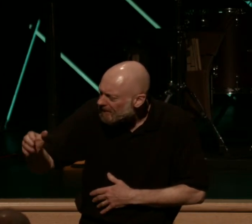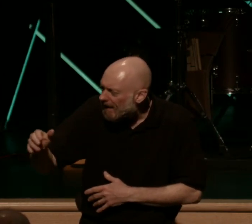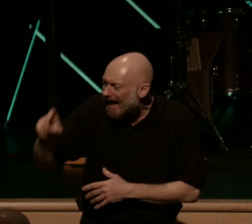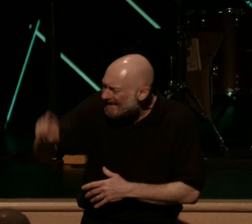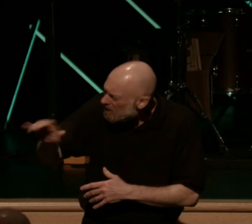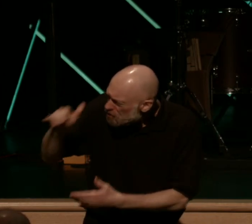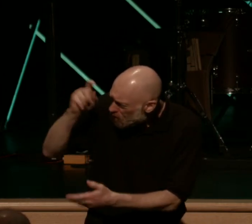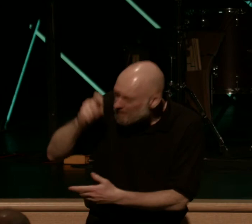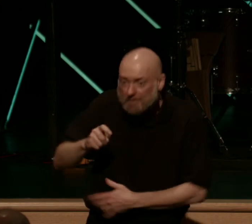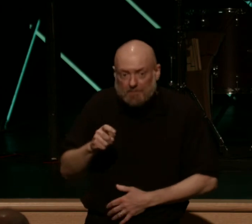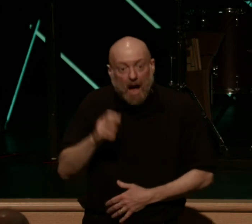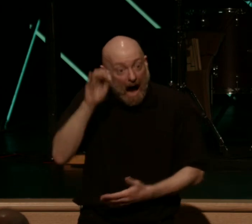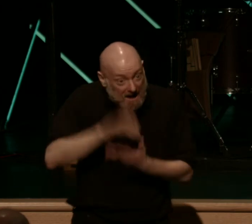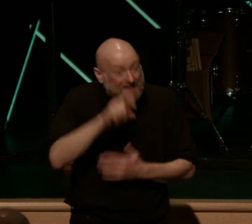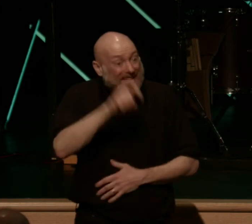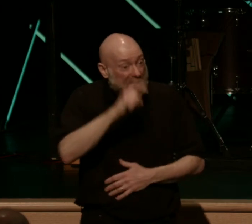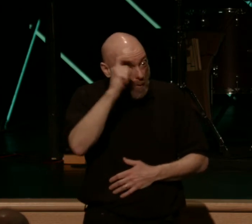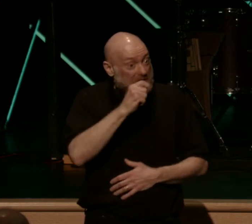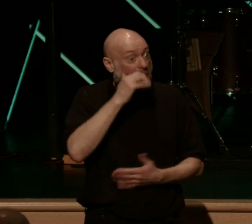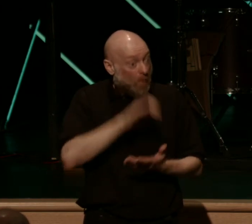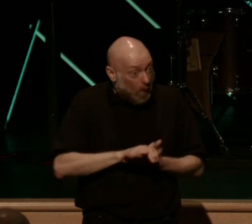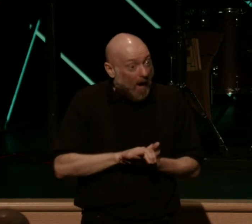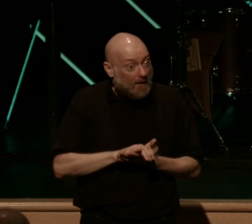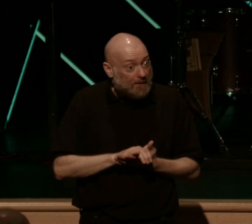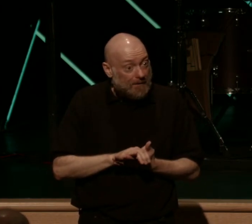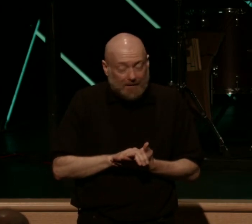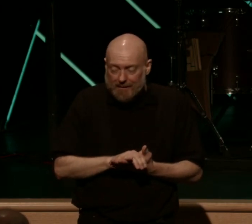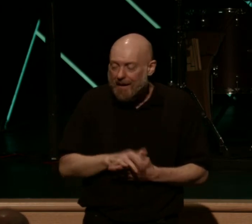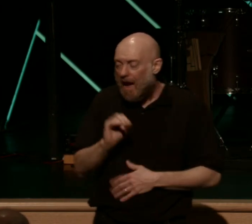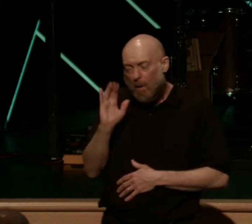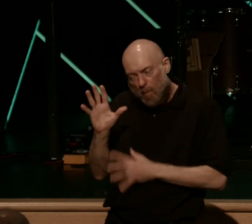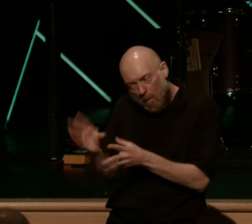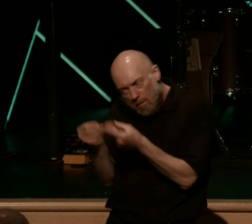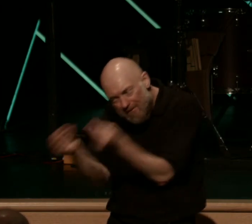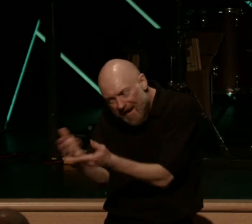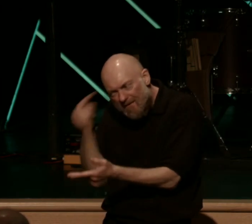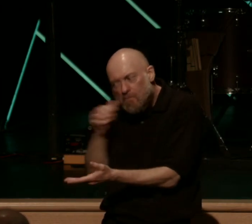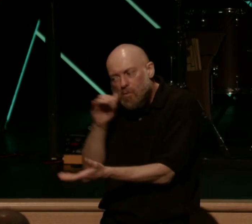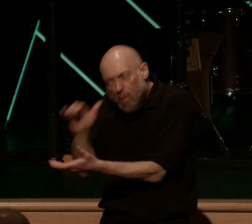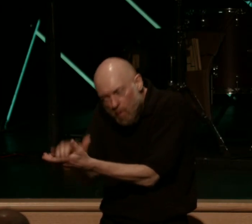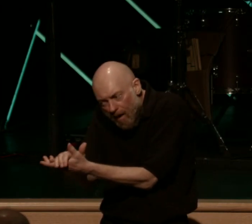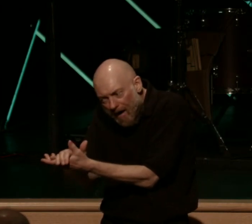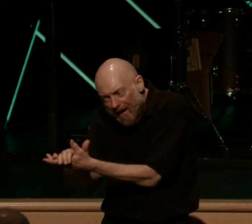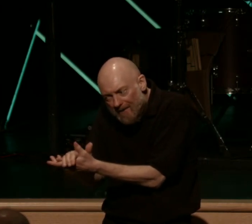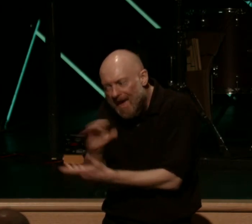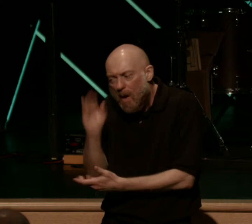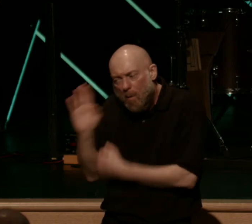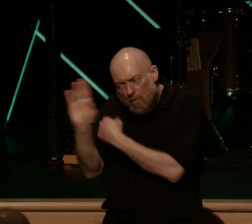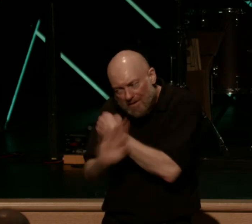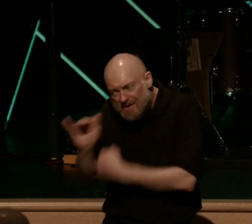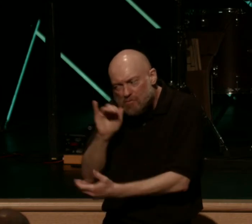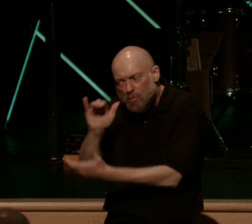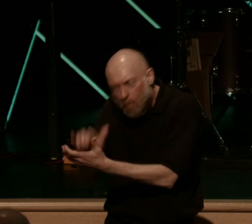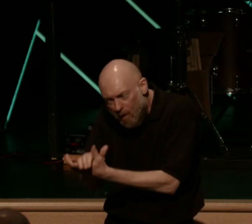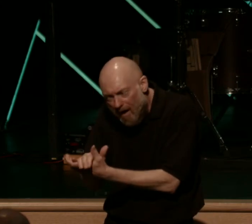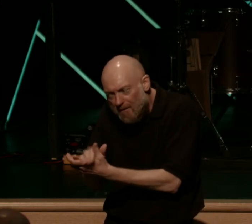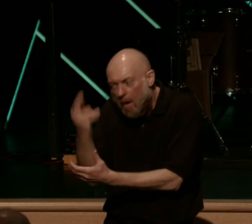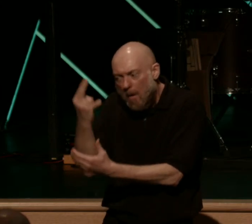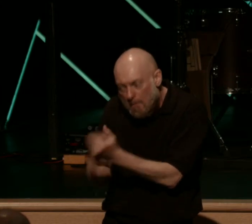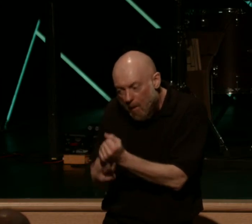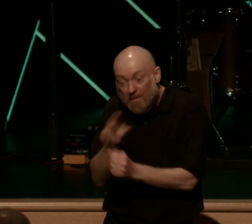wisdom of their wives. And he will provide for his wife to the best of his ability, and he will protect his wife